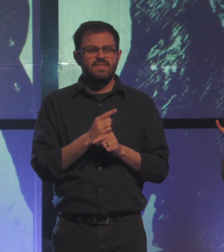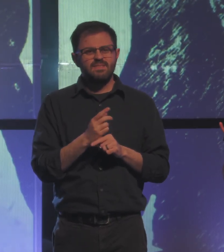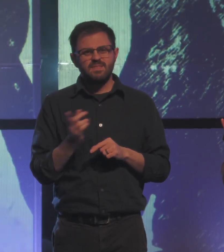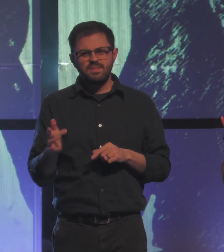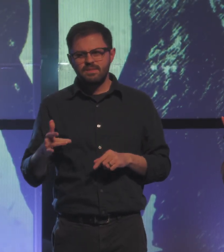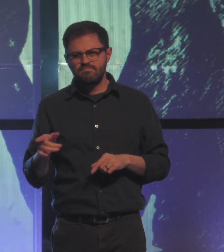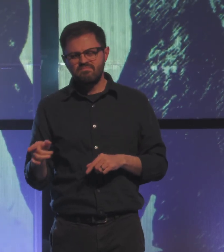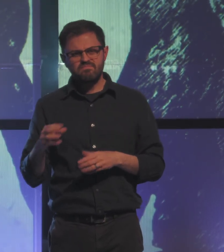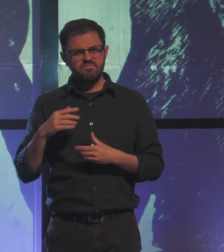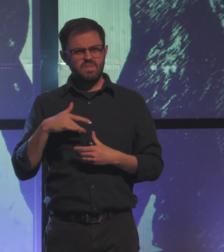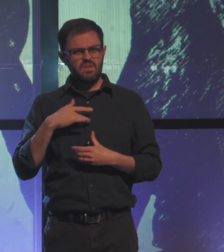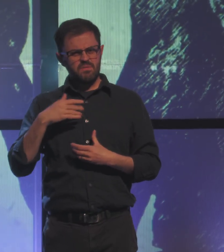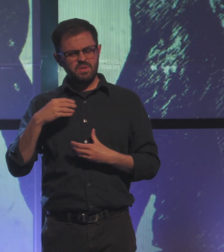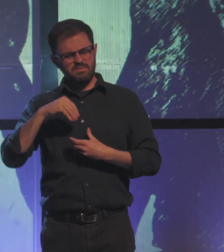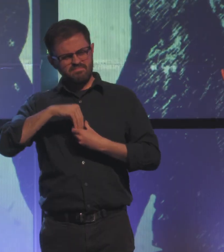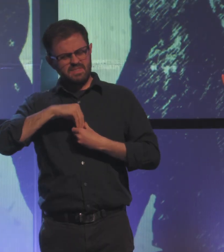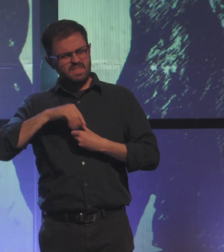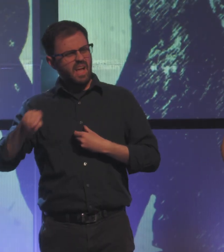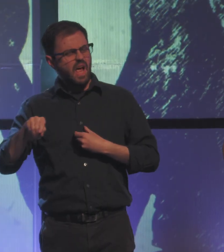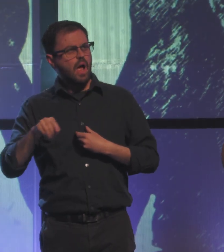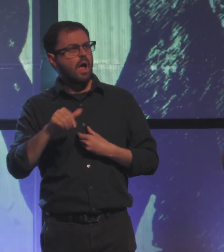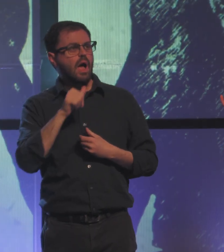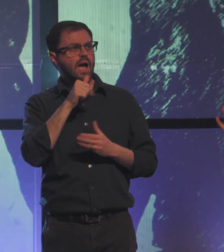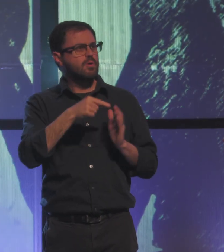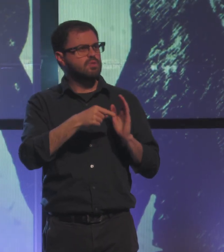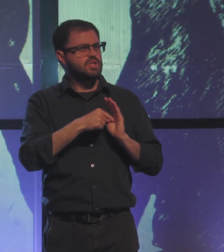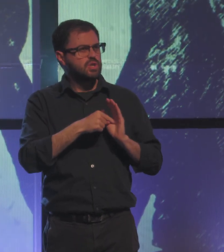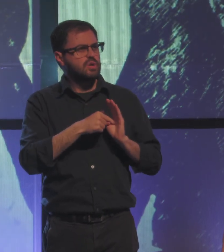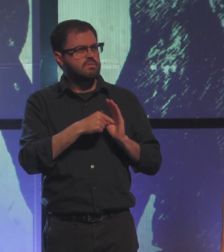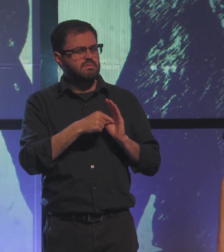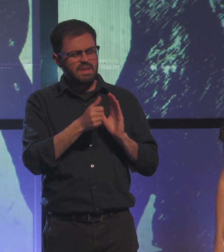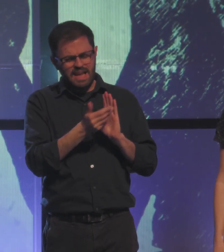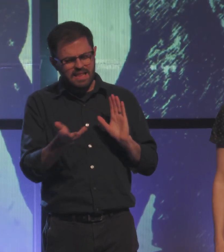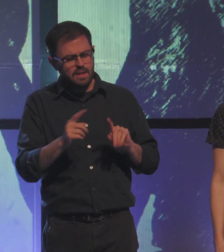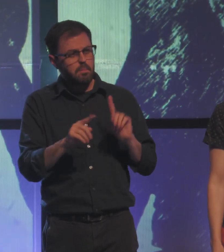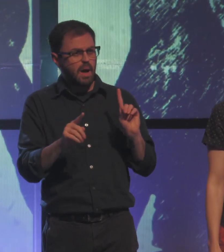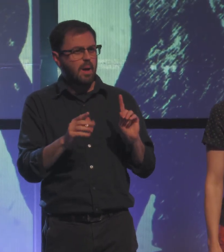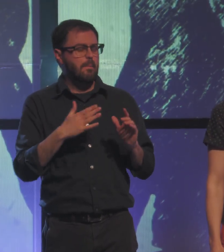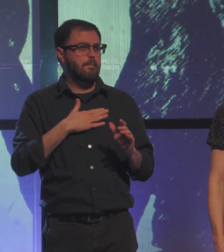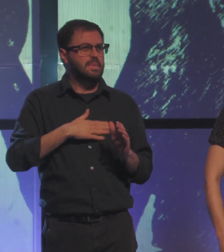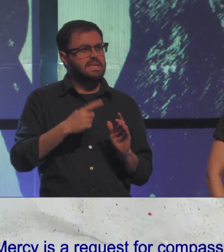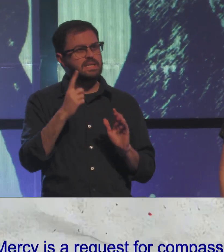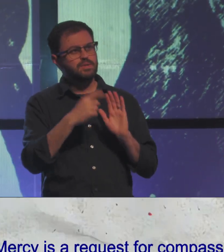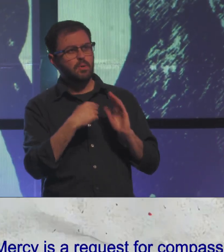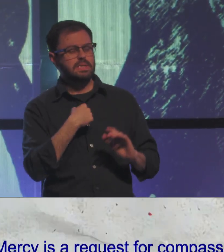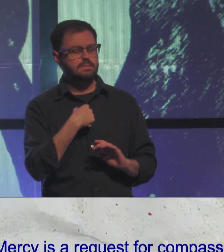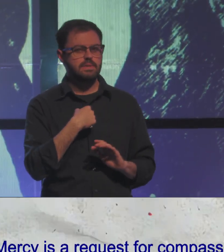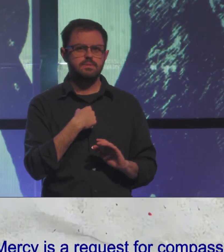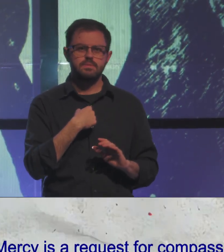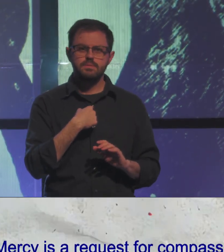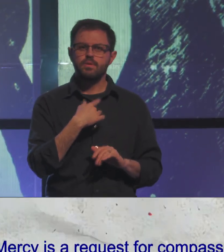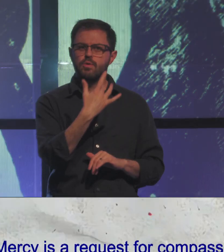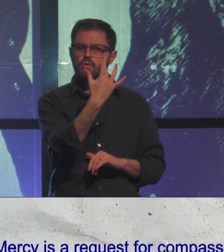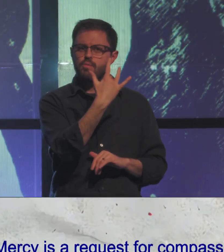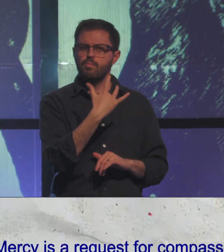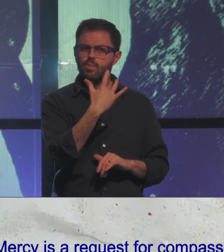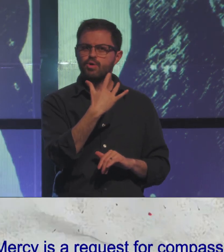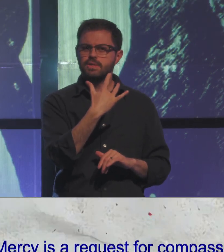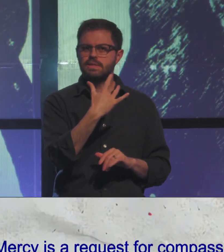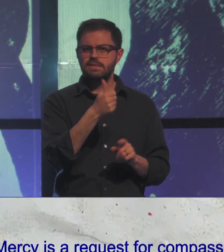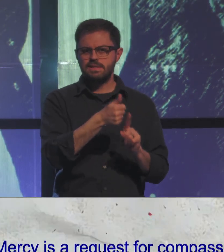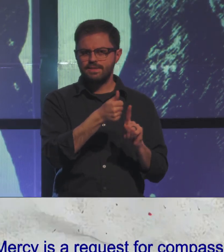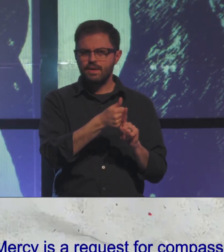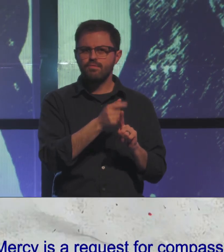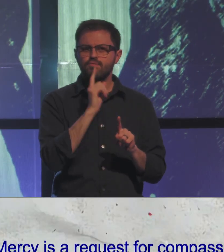deserve anything, but I'm just asking for you to just notice. Mercy is a request for